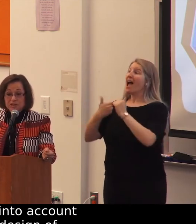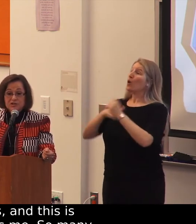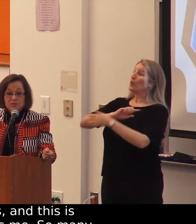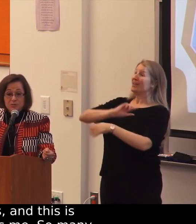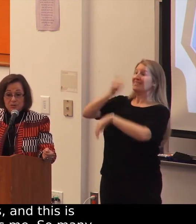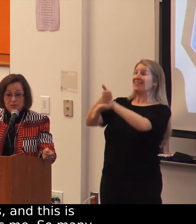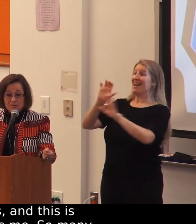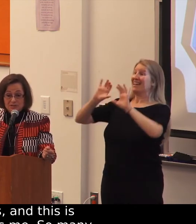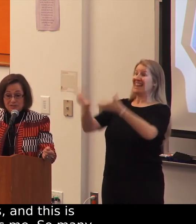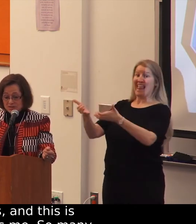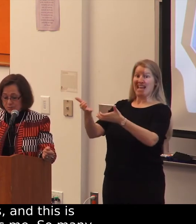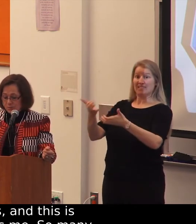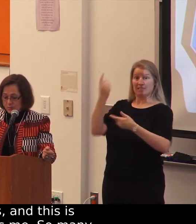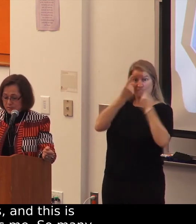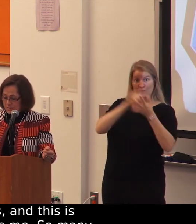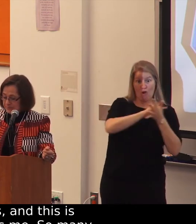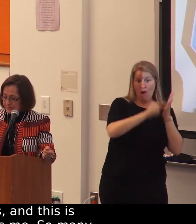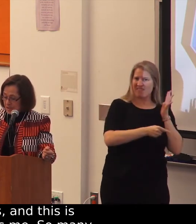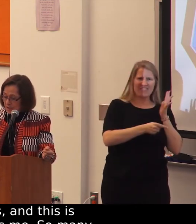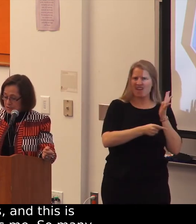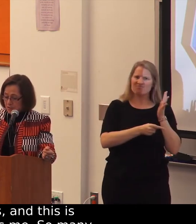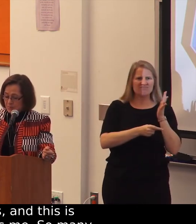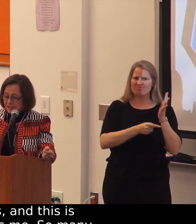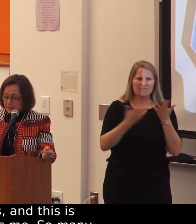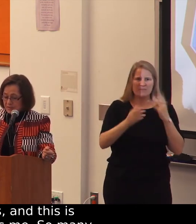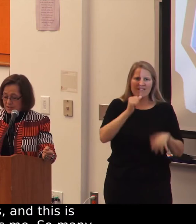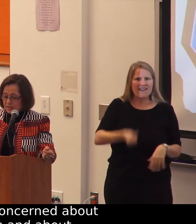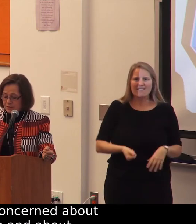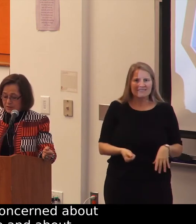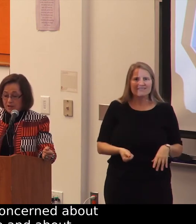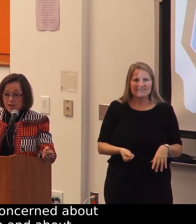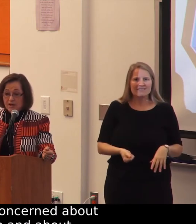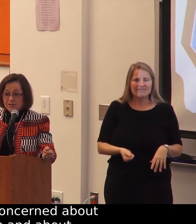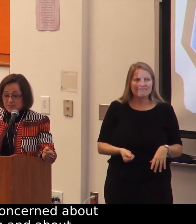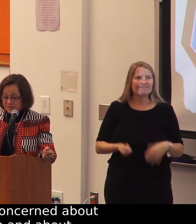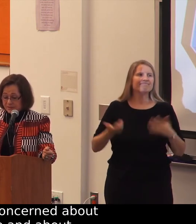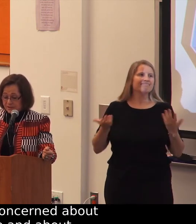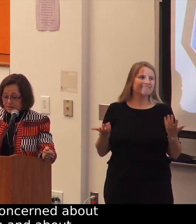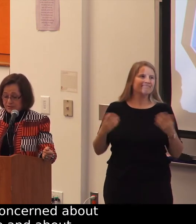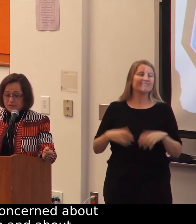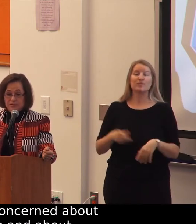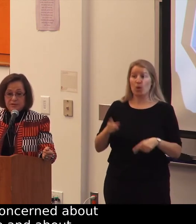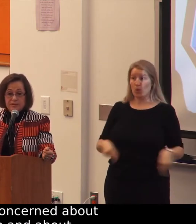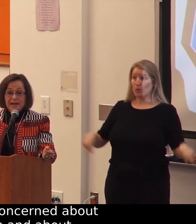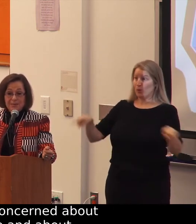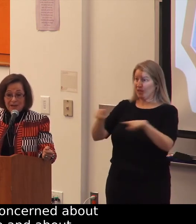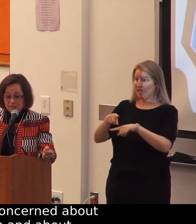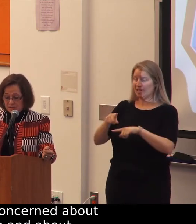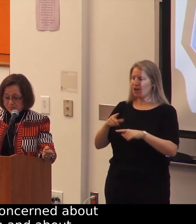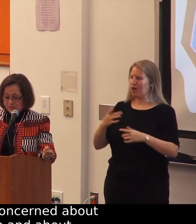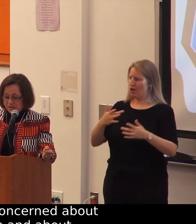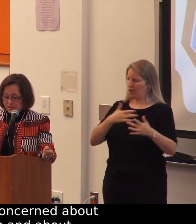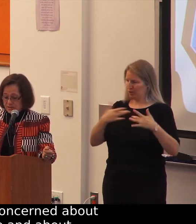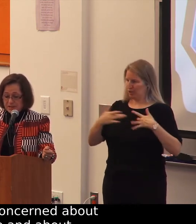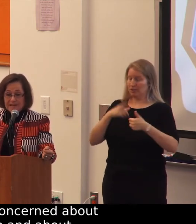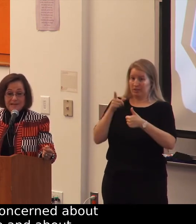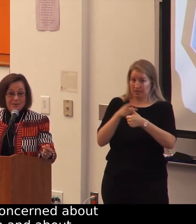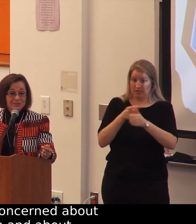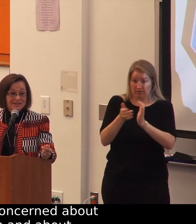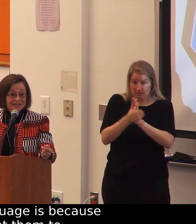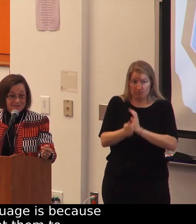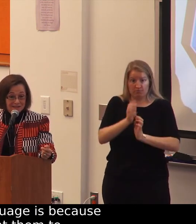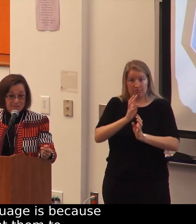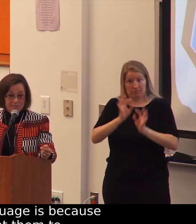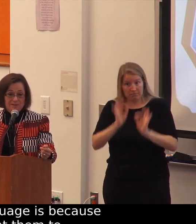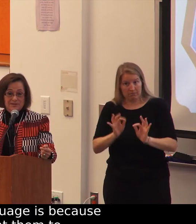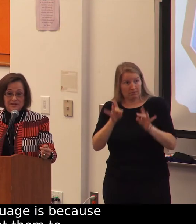language teaching programs, and this is what worries me. So many of us here are specifically concerned about expertise and about